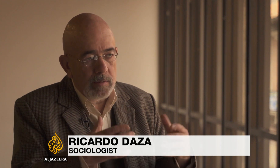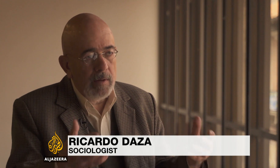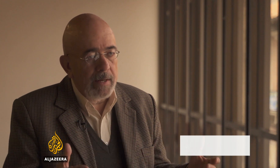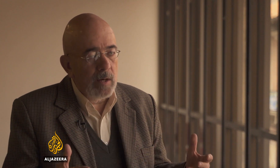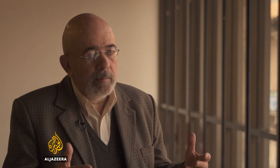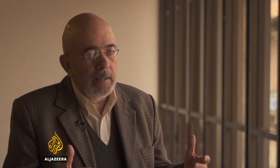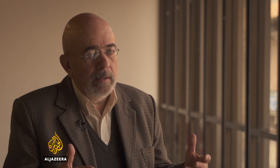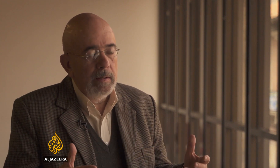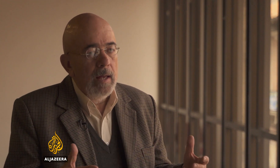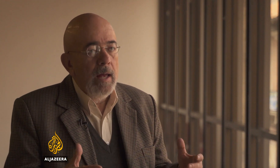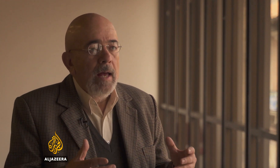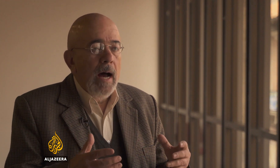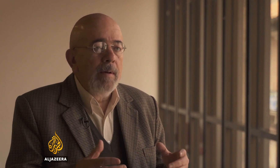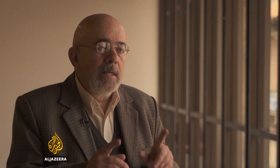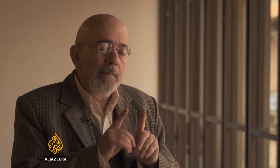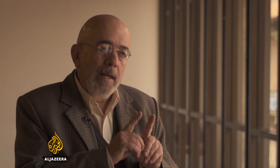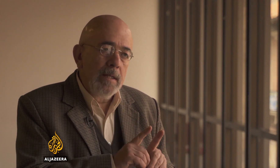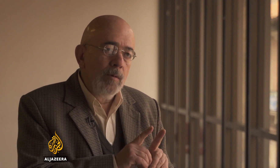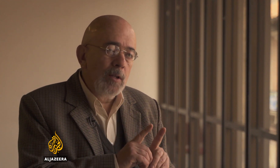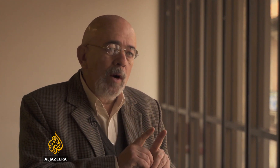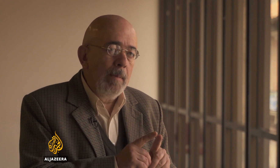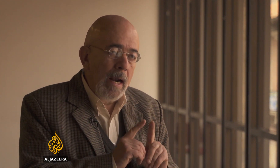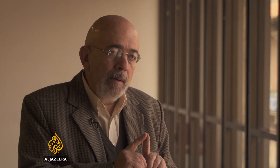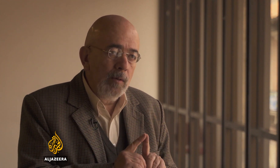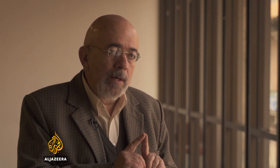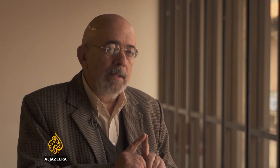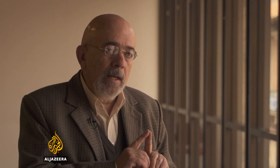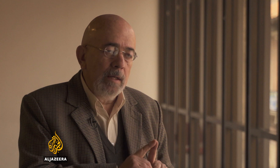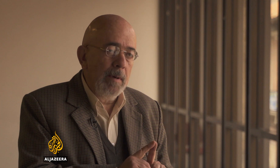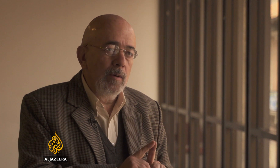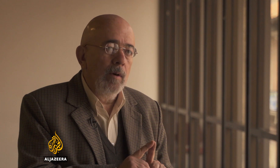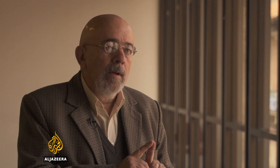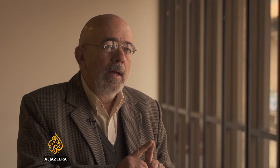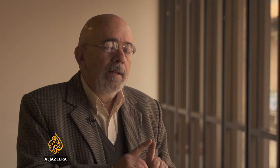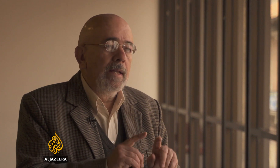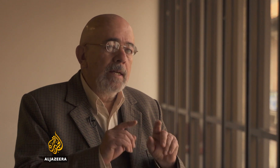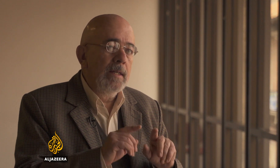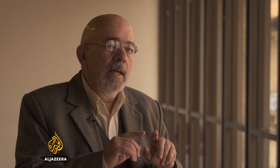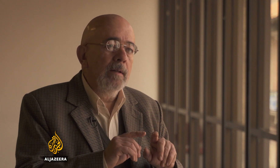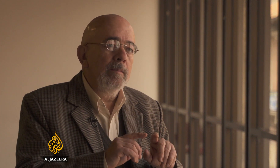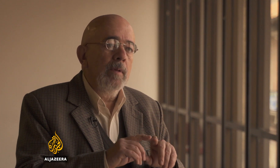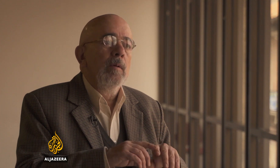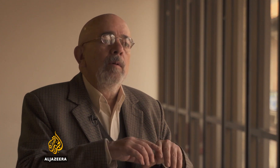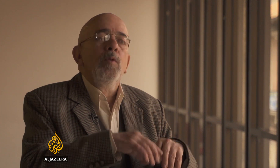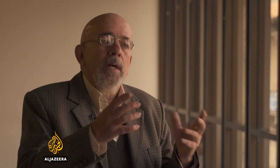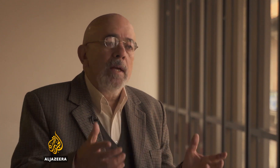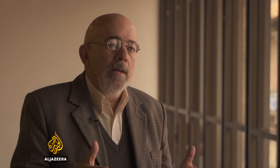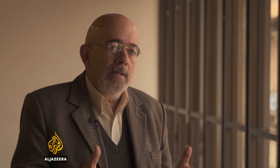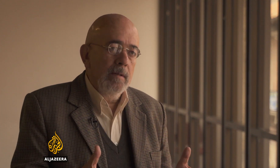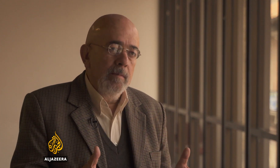to say just one word. For example, a word like conflict existed, but had a limited context of use in the sign language, so we had to find a